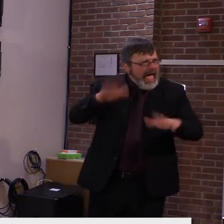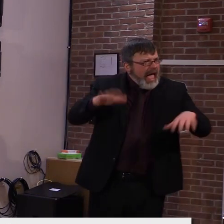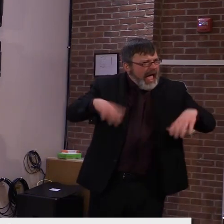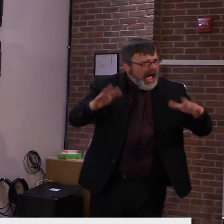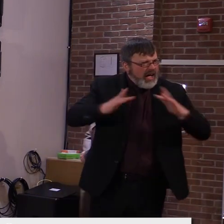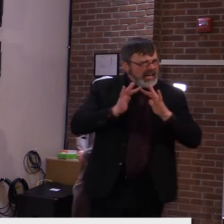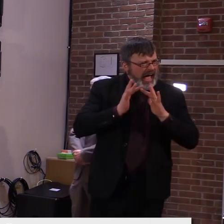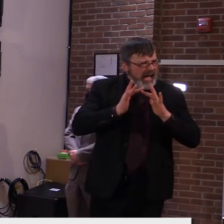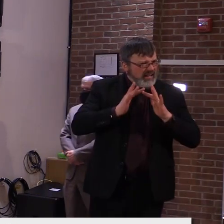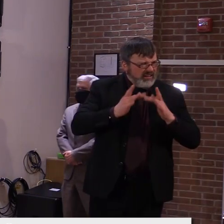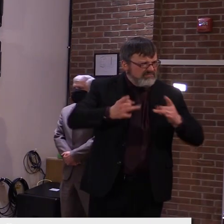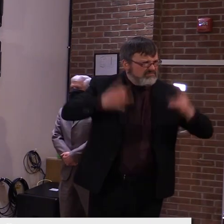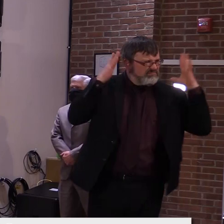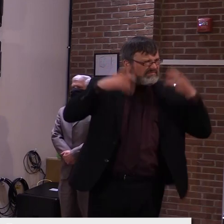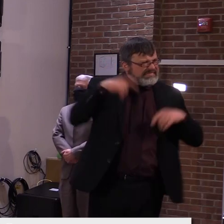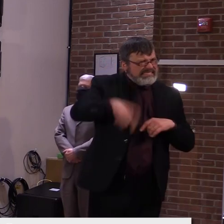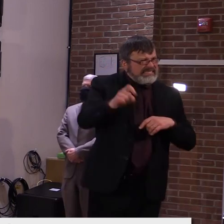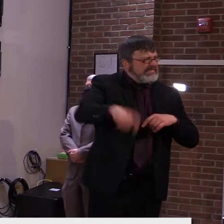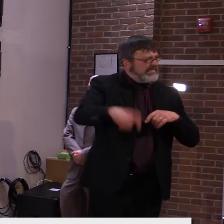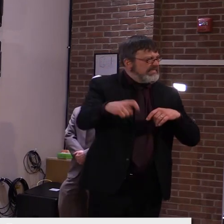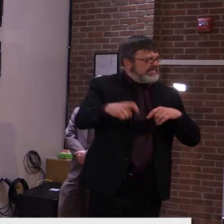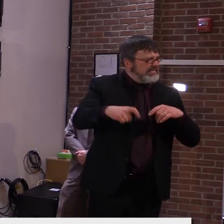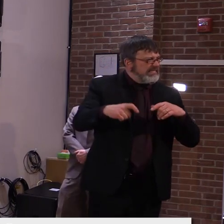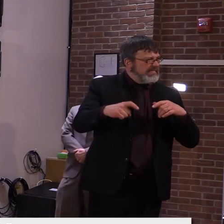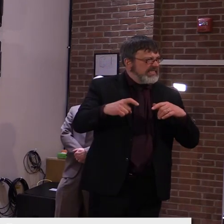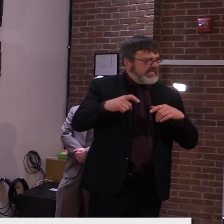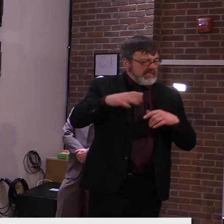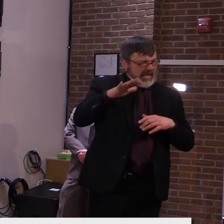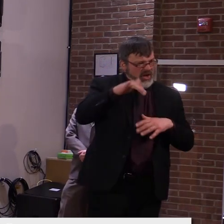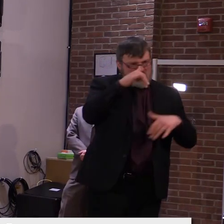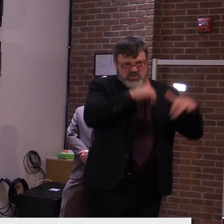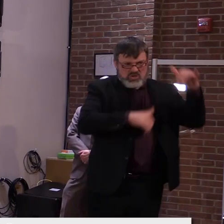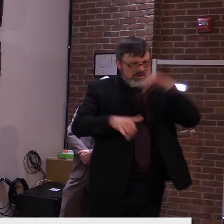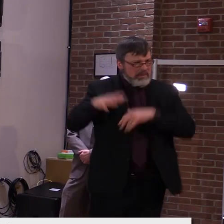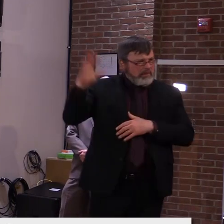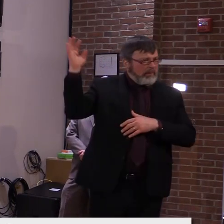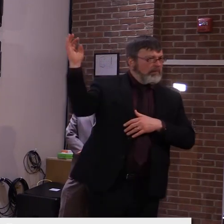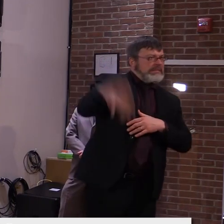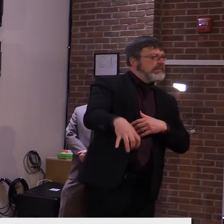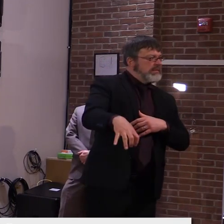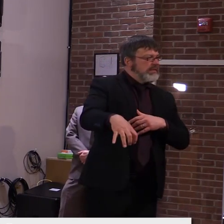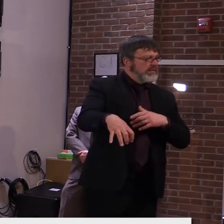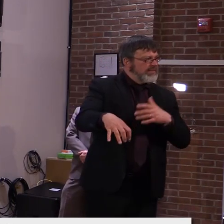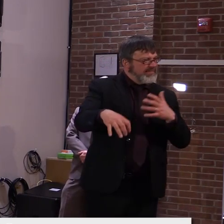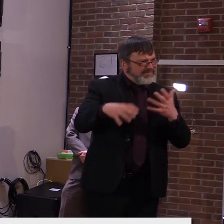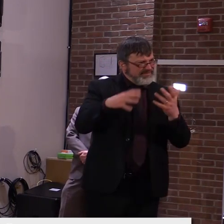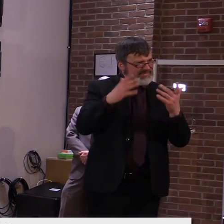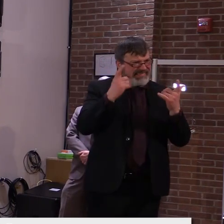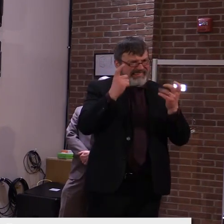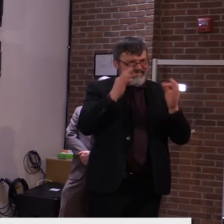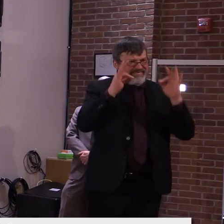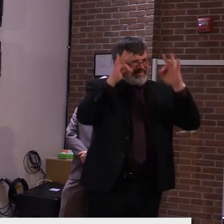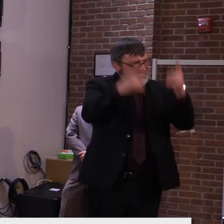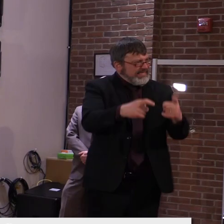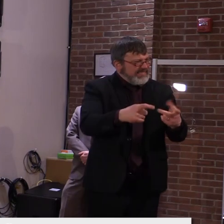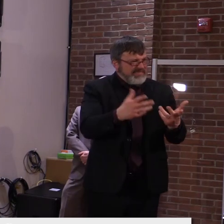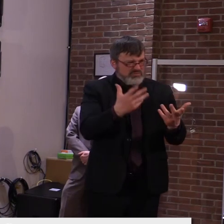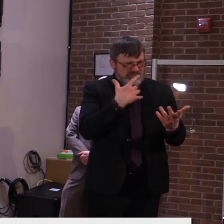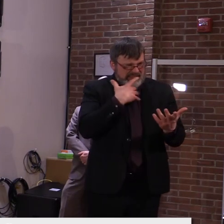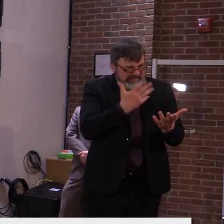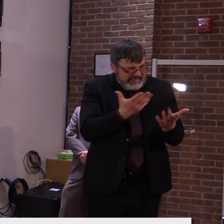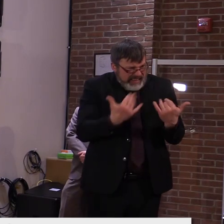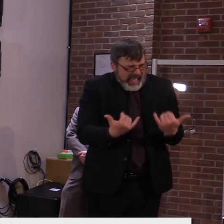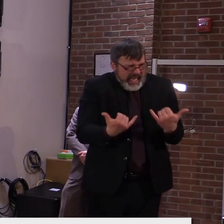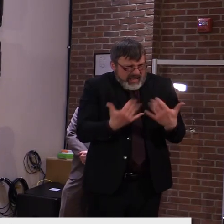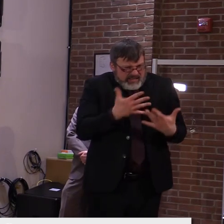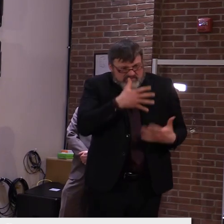the number of homes that need to be upgraded or built is of great need. Weatherization, we've